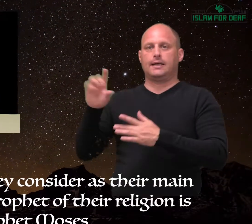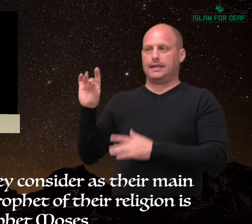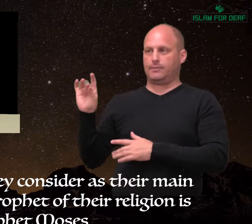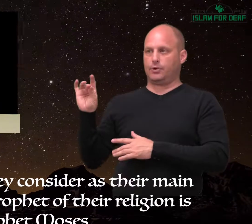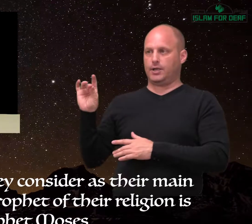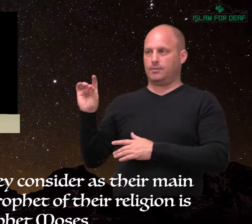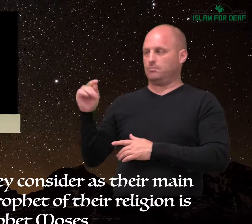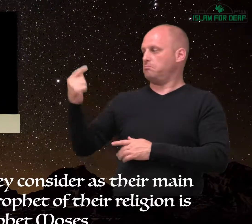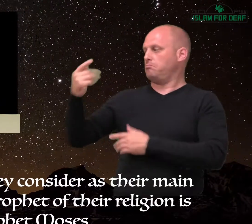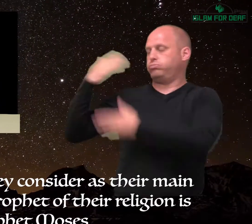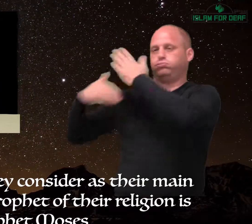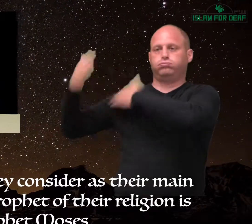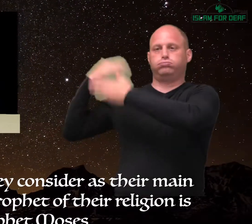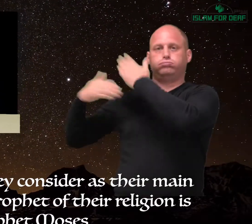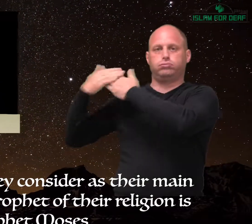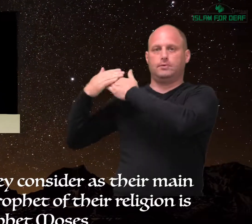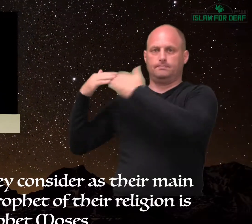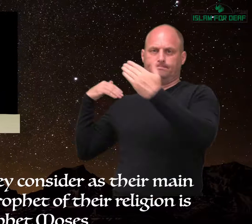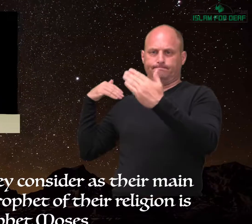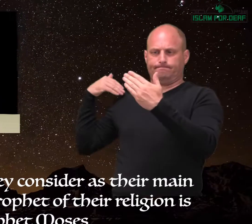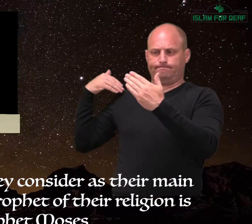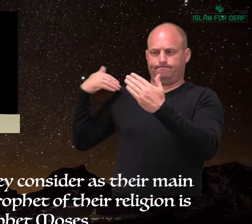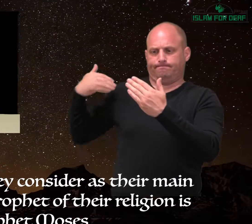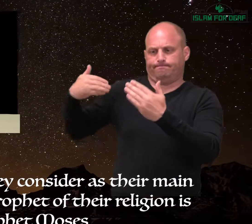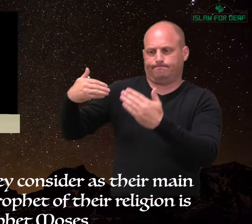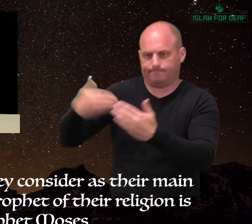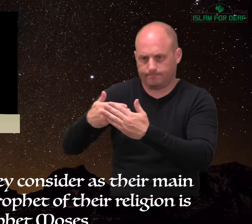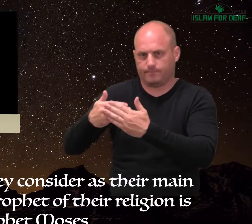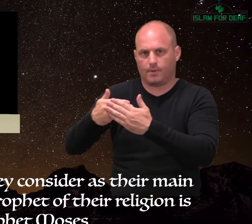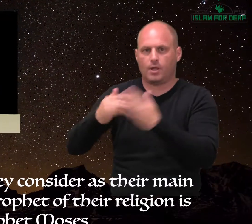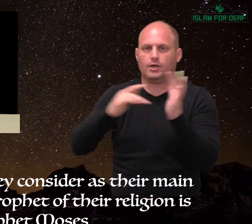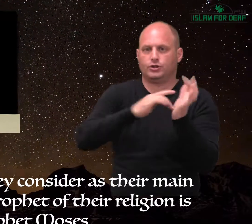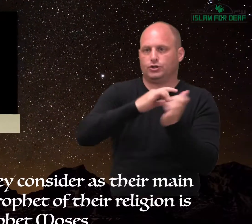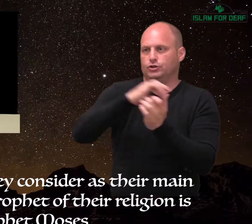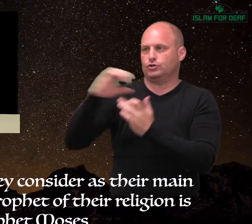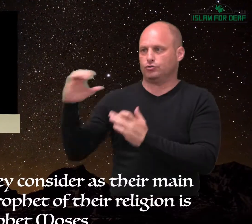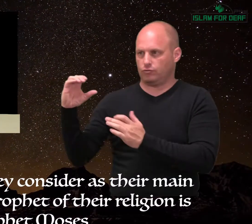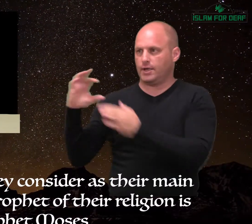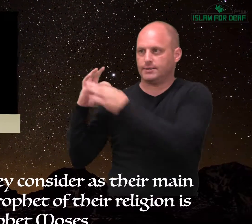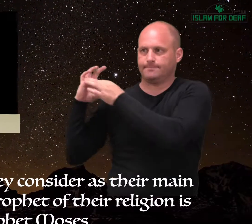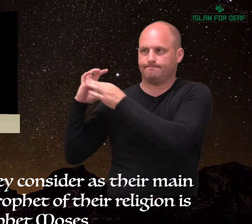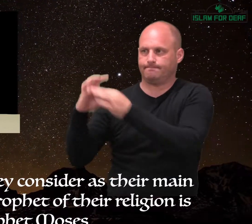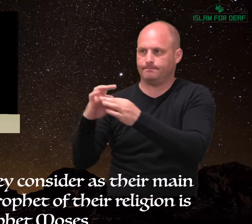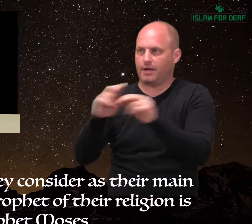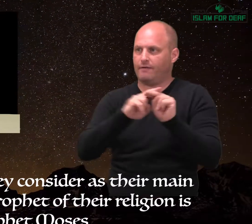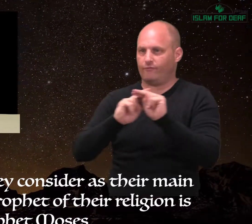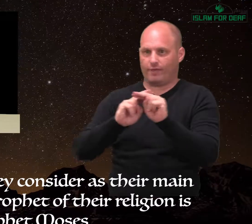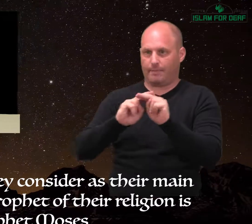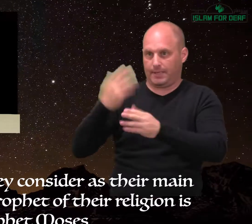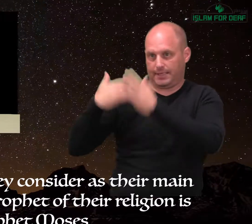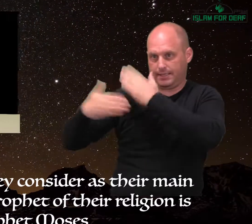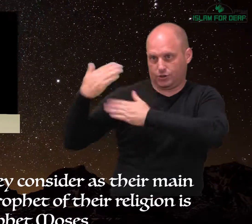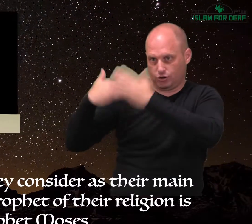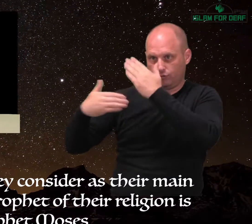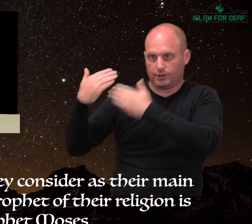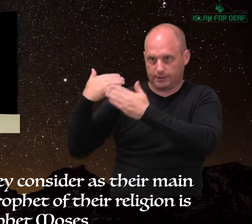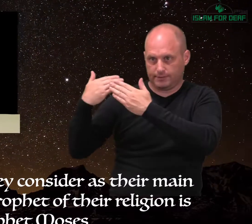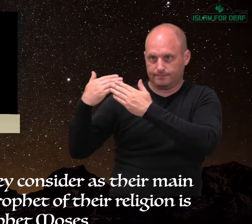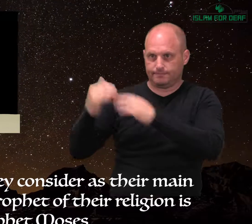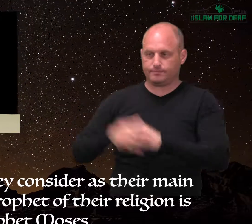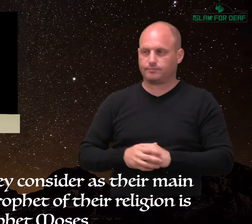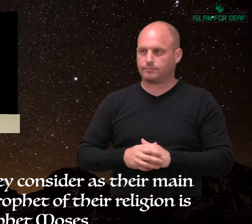Likewise, Jews, they consider as the main figure or the